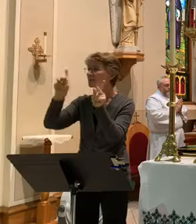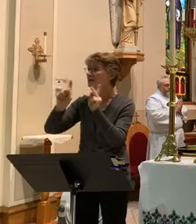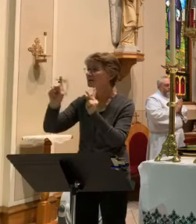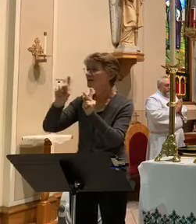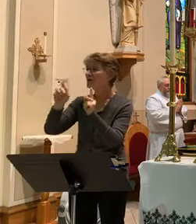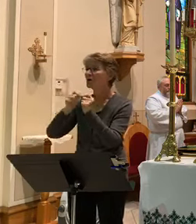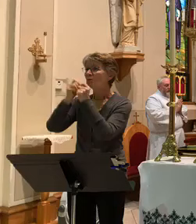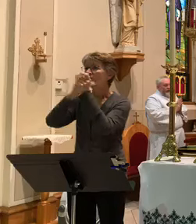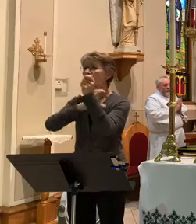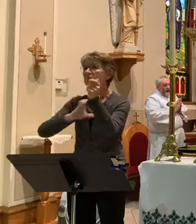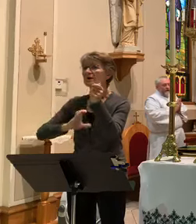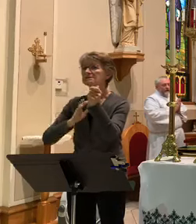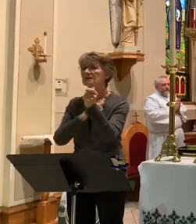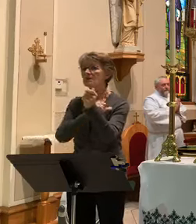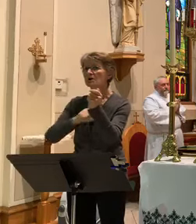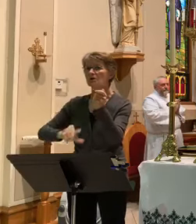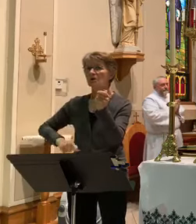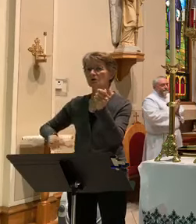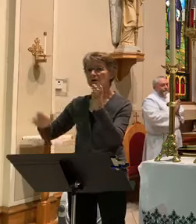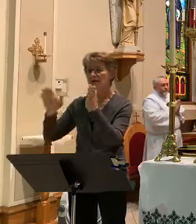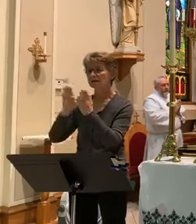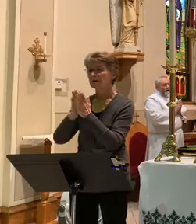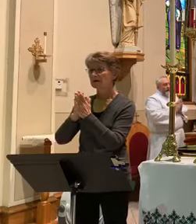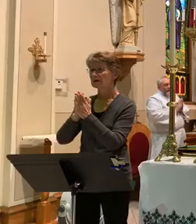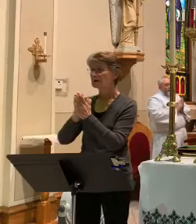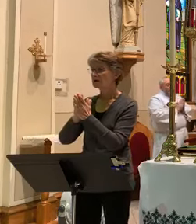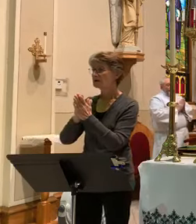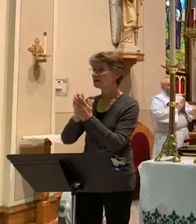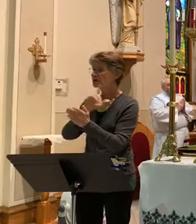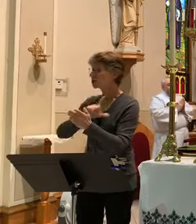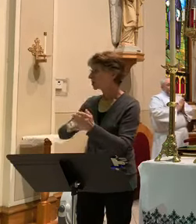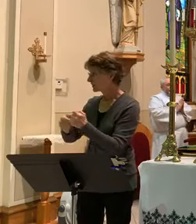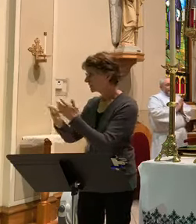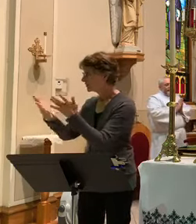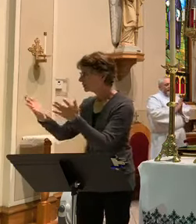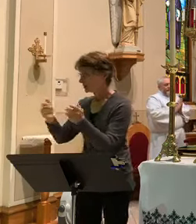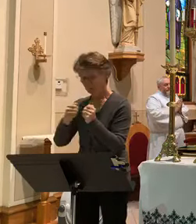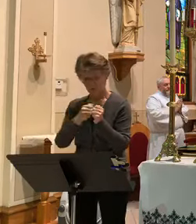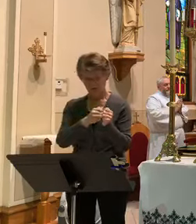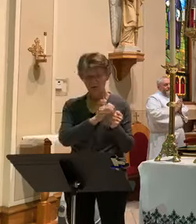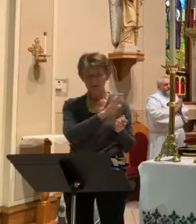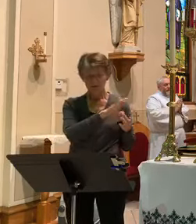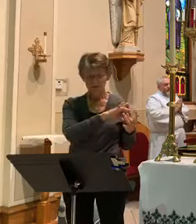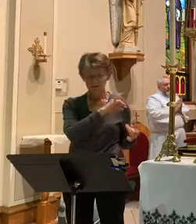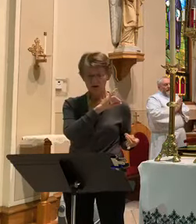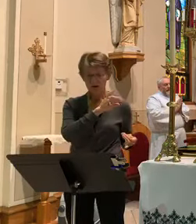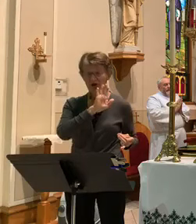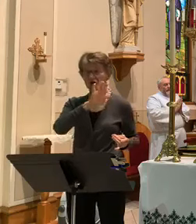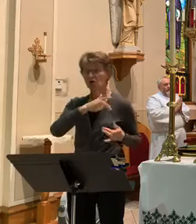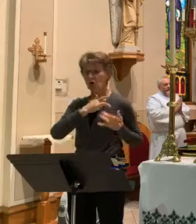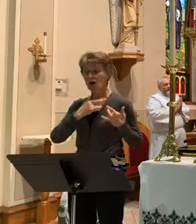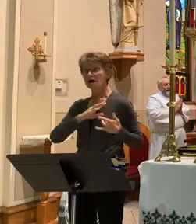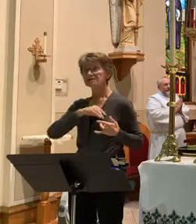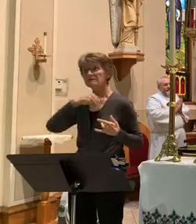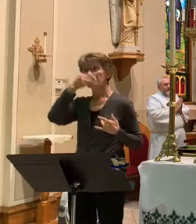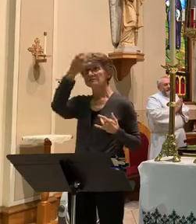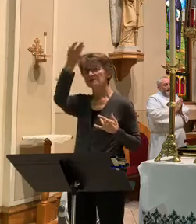Christ our Lord. Amen. The Lord be with you. Lift up your hearts.